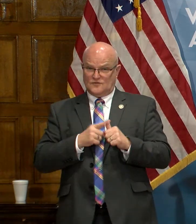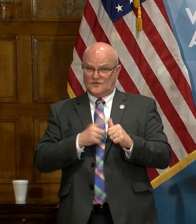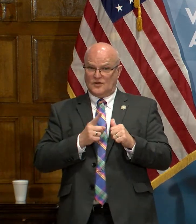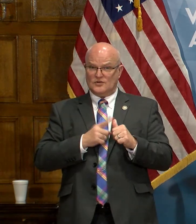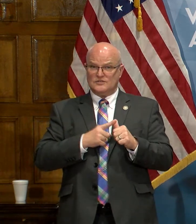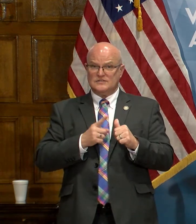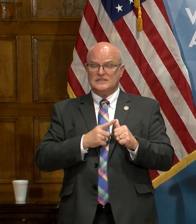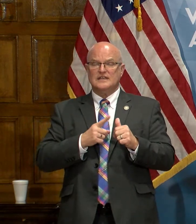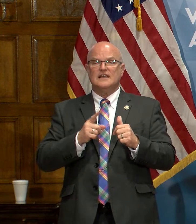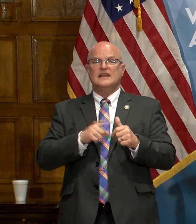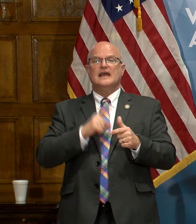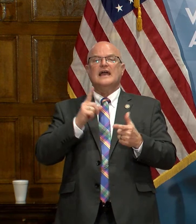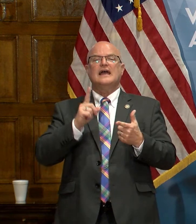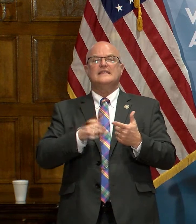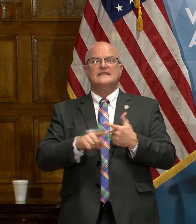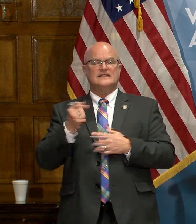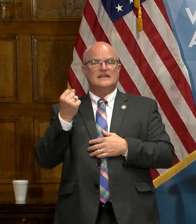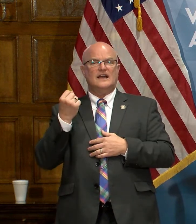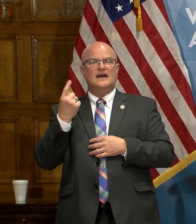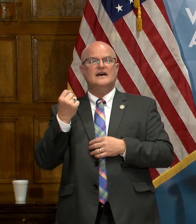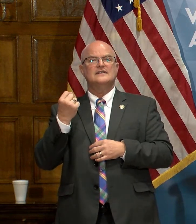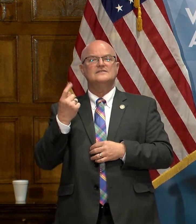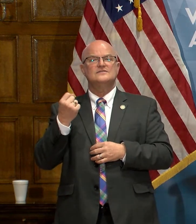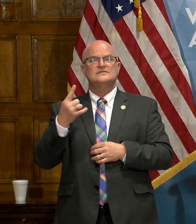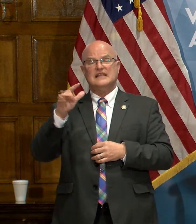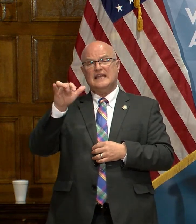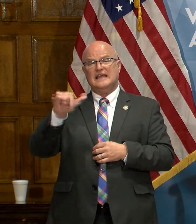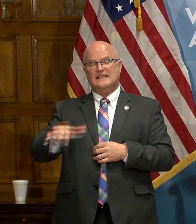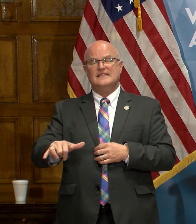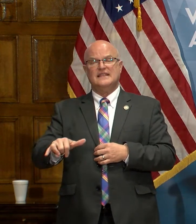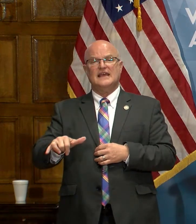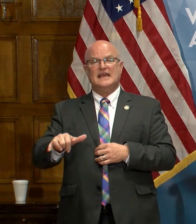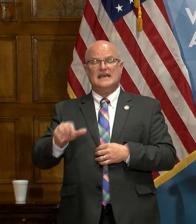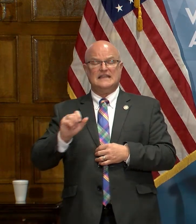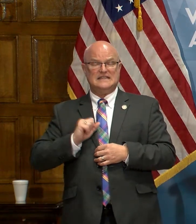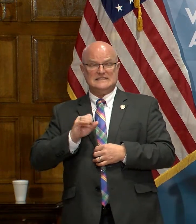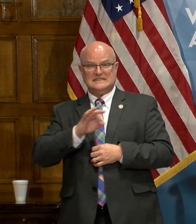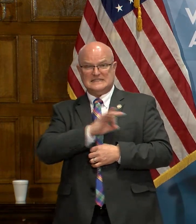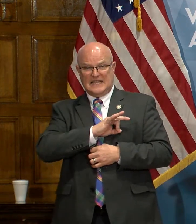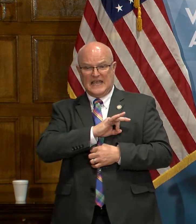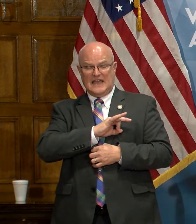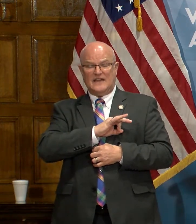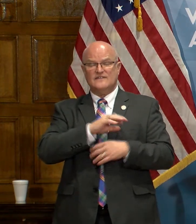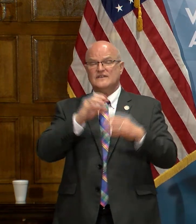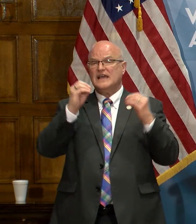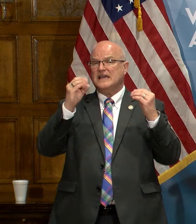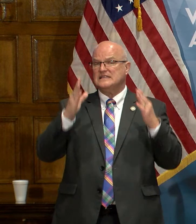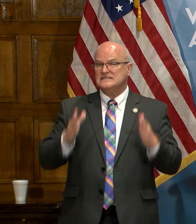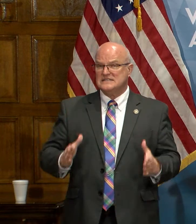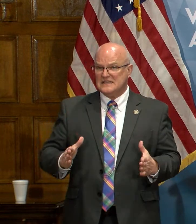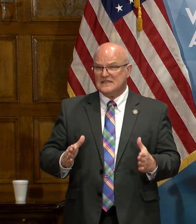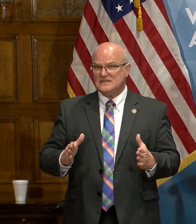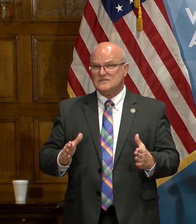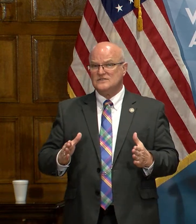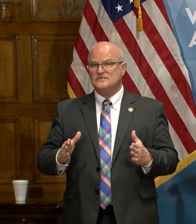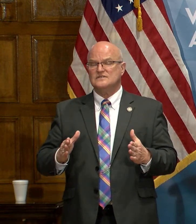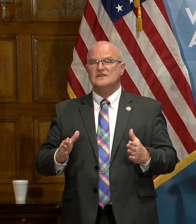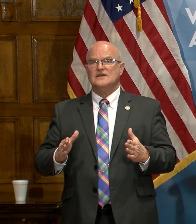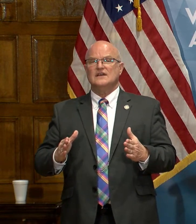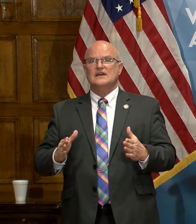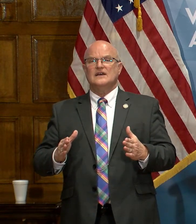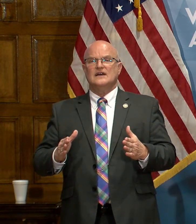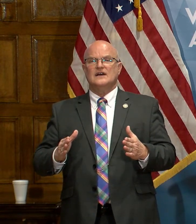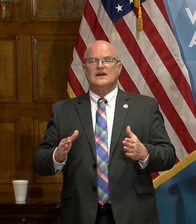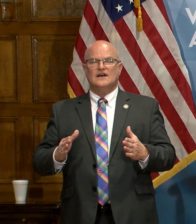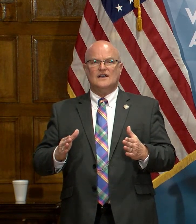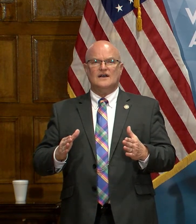first, and also to understand that staff and teachers and support staff, they are fatigued,